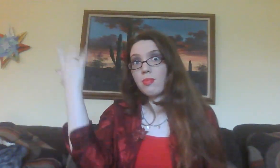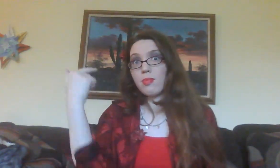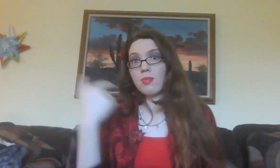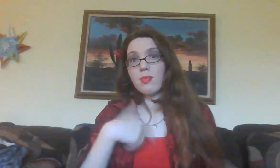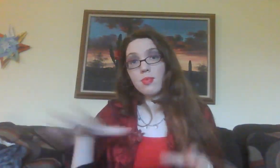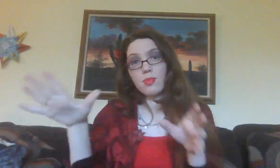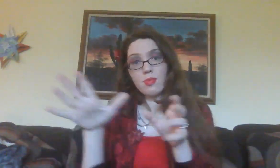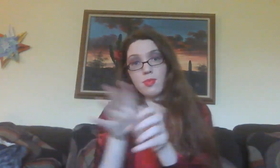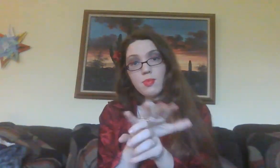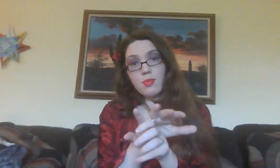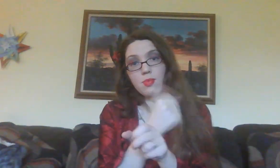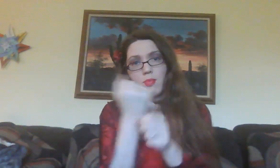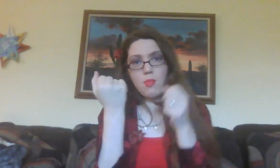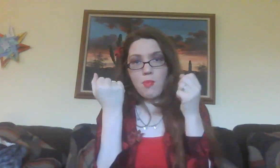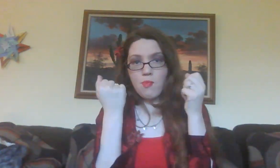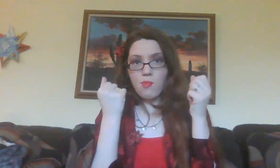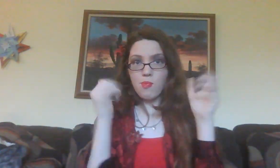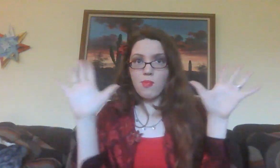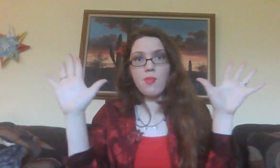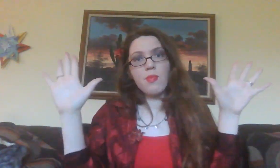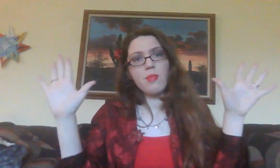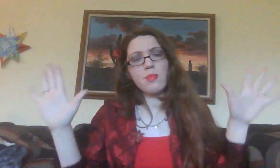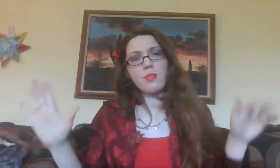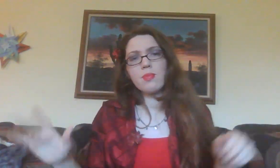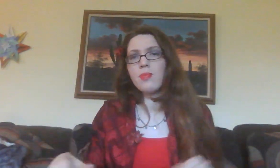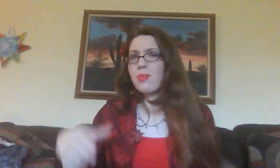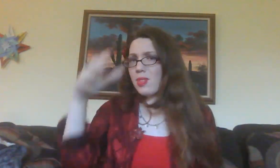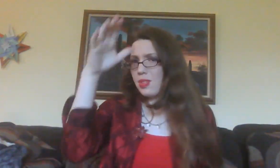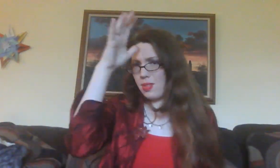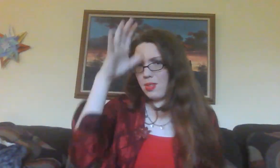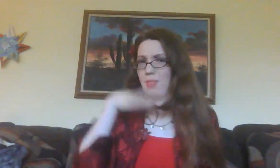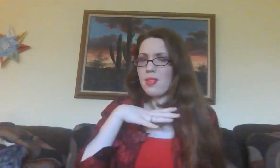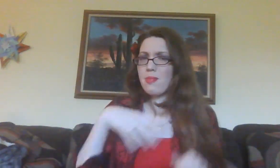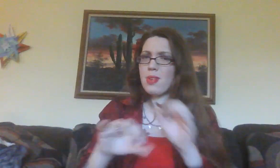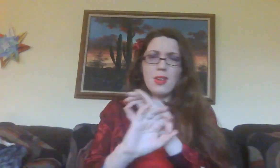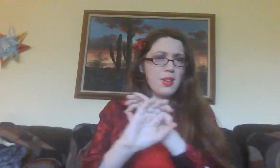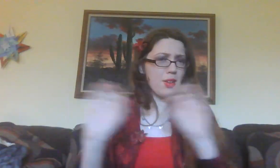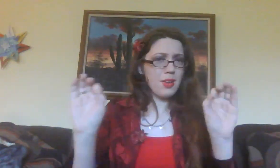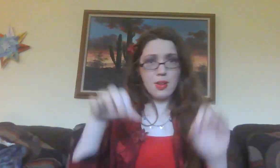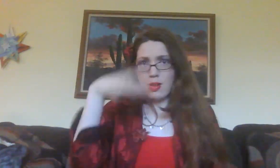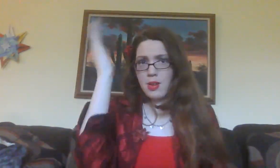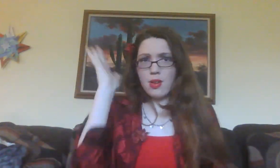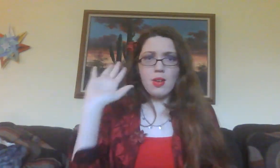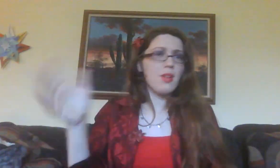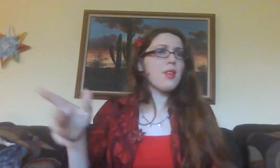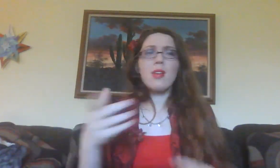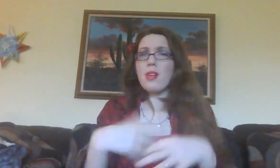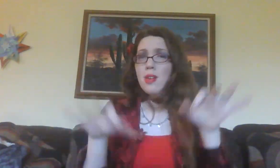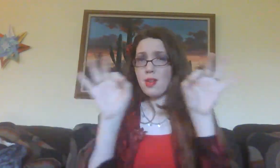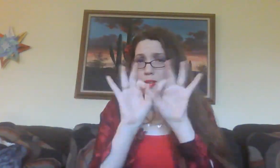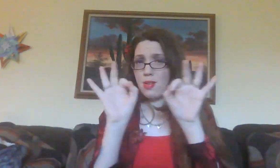I guess I've already won, but no man is worth the